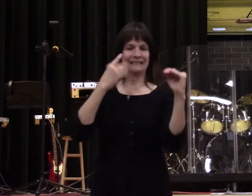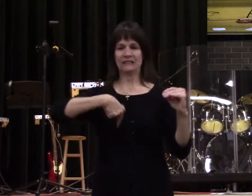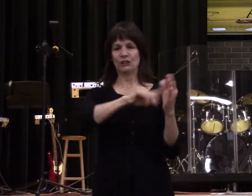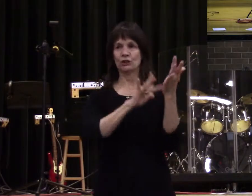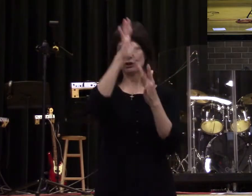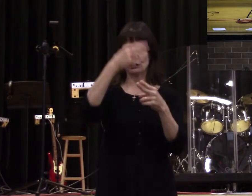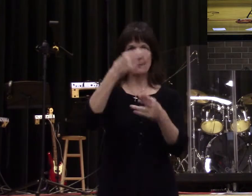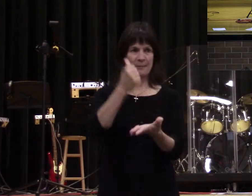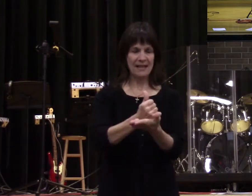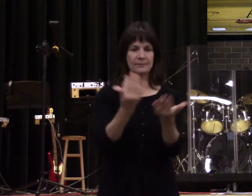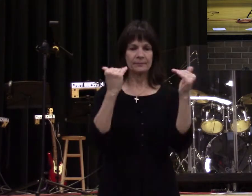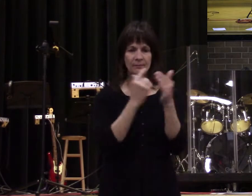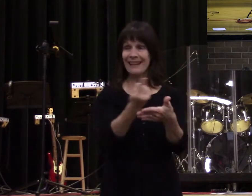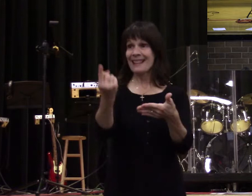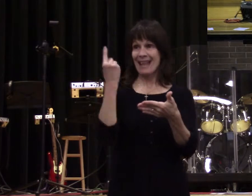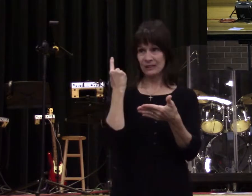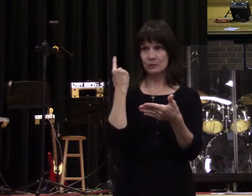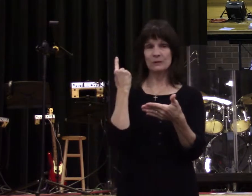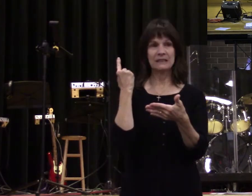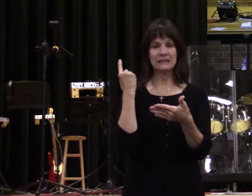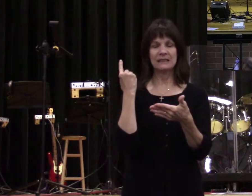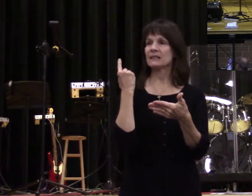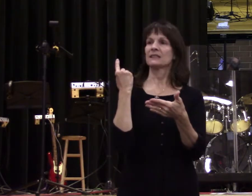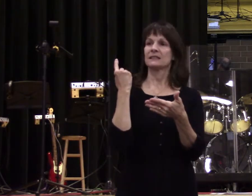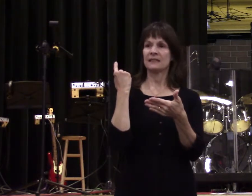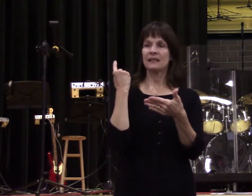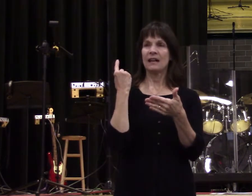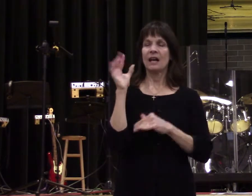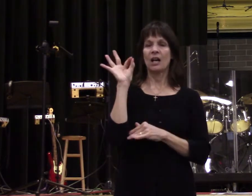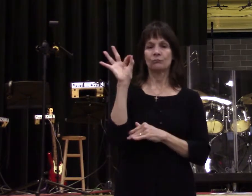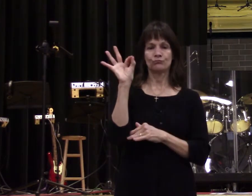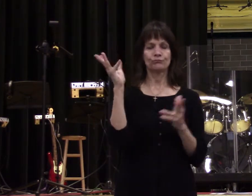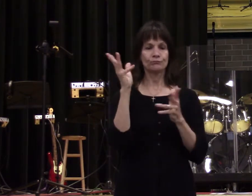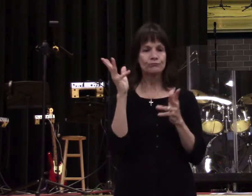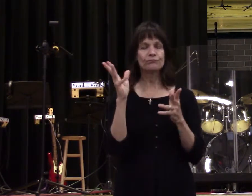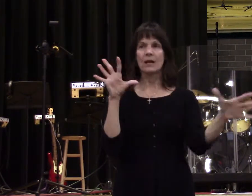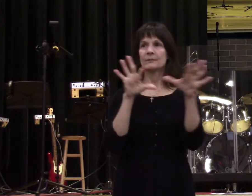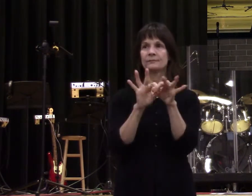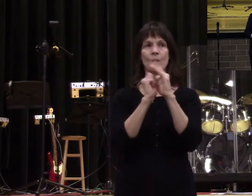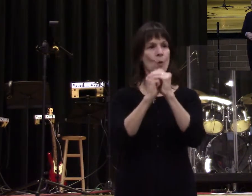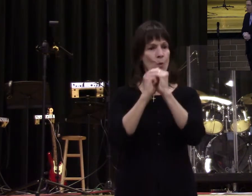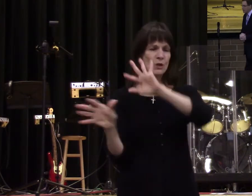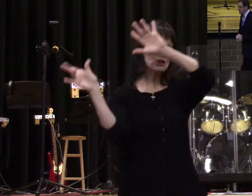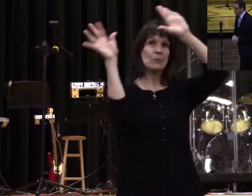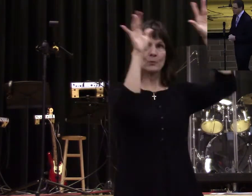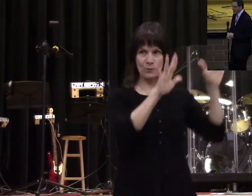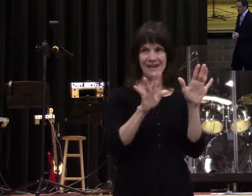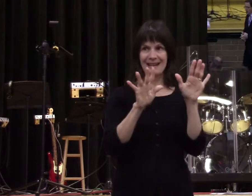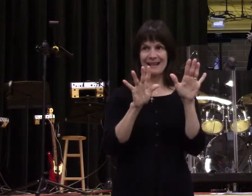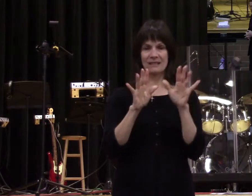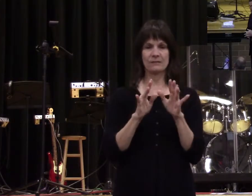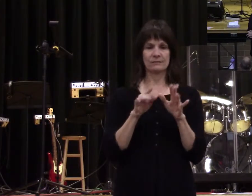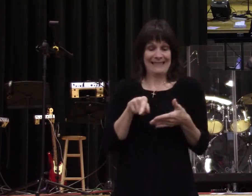last week, and we're in a three-week series on worship and praise, and it's going to culminate in next Sunday night. Hallelujah. You don't want to miss that